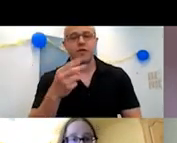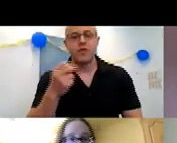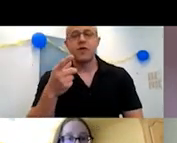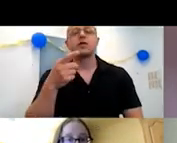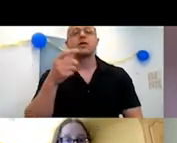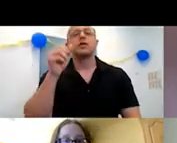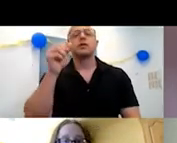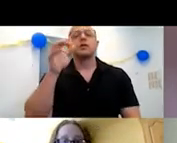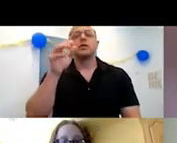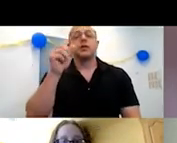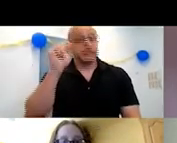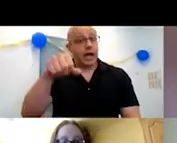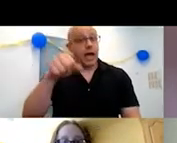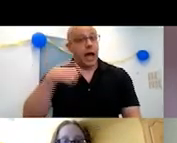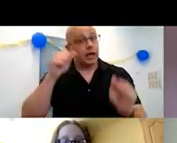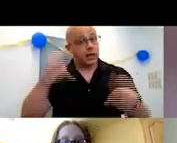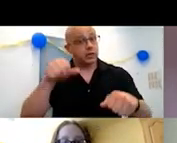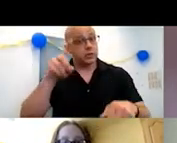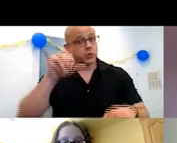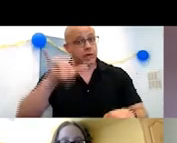Oh, yeah, okay, got it, okay.